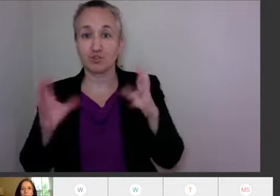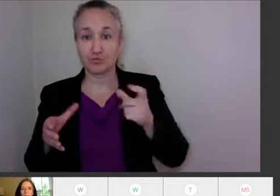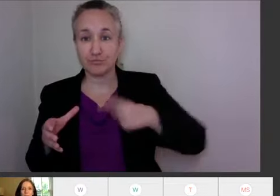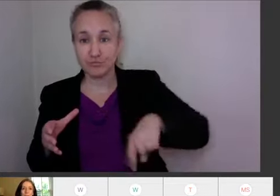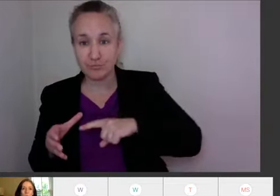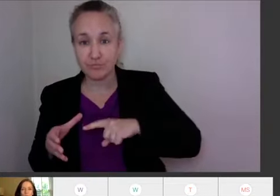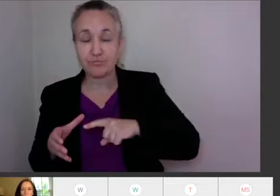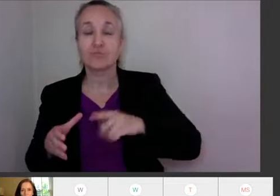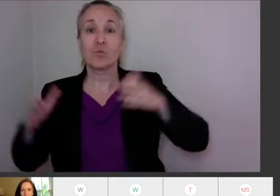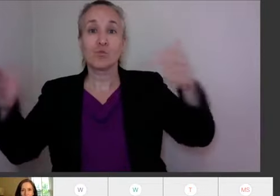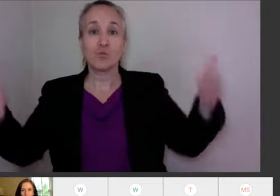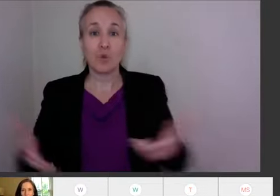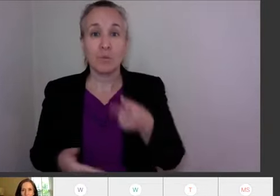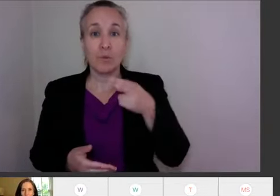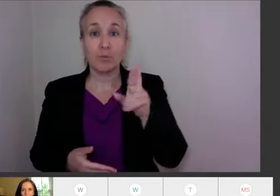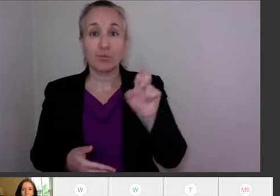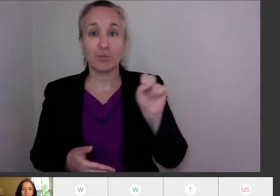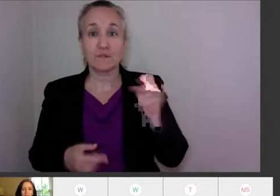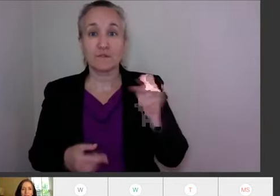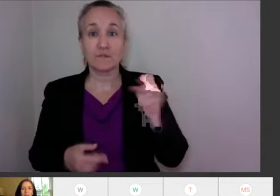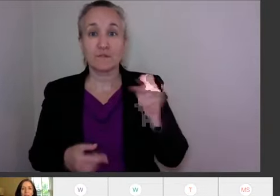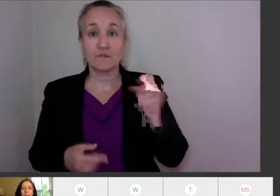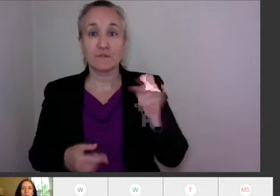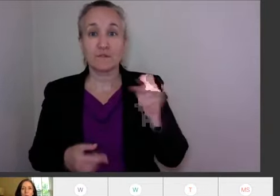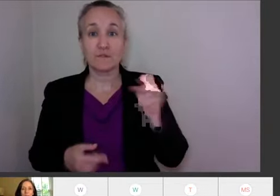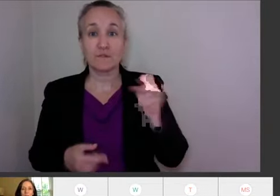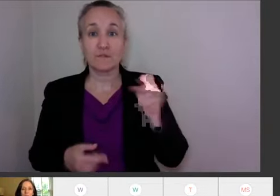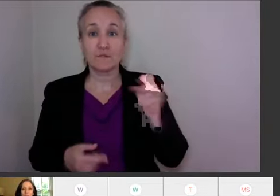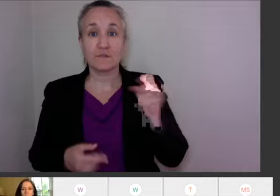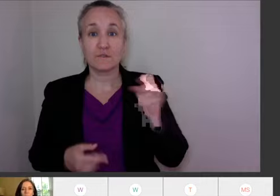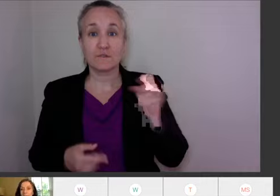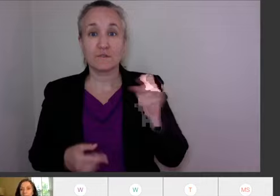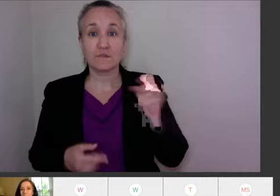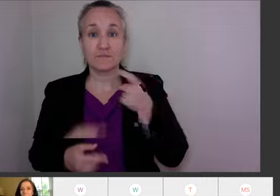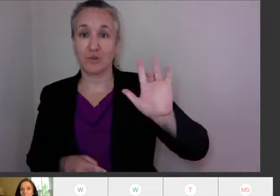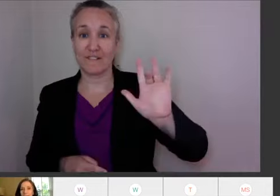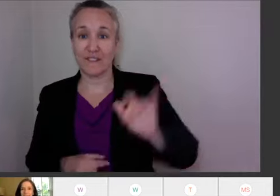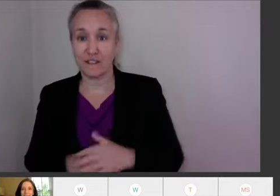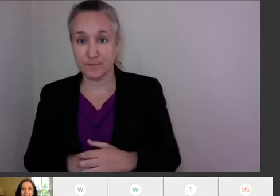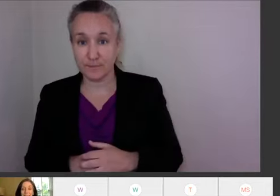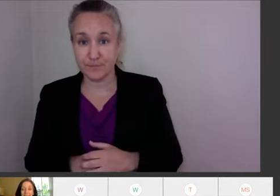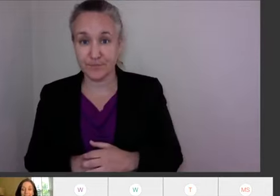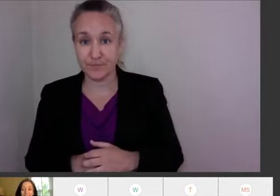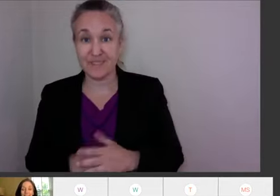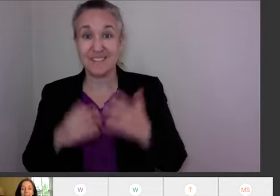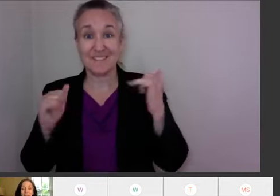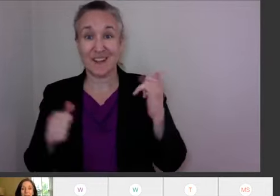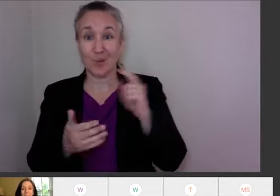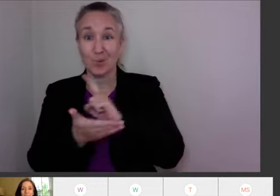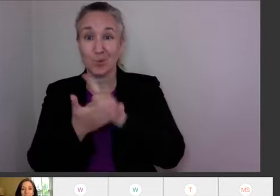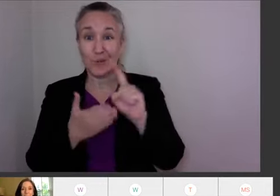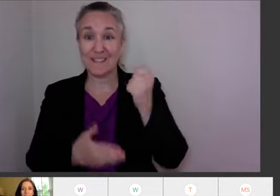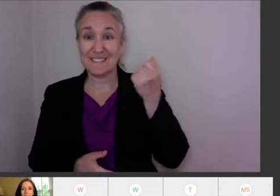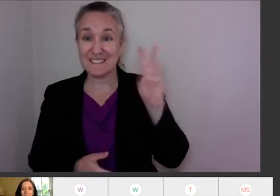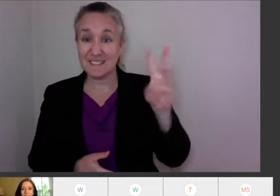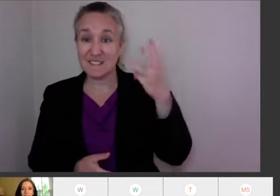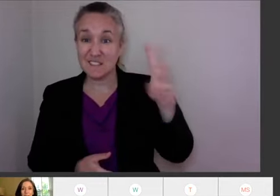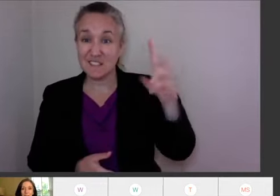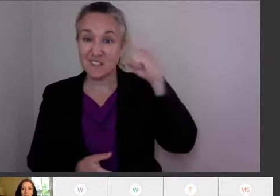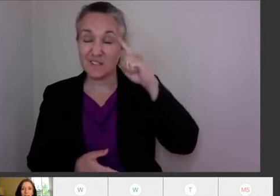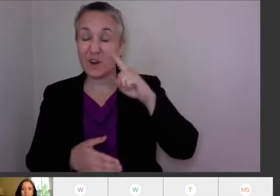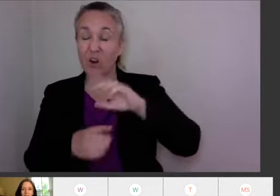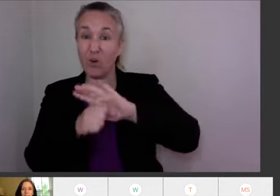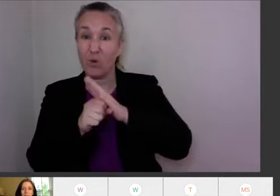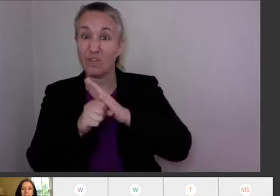press briefing for Thursday, June the 25th. We are coming to the end of week 16 of the pandemic here